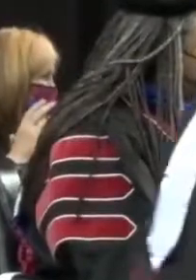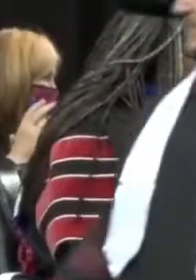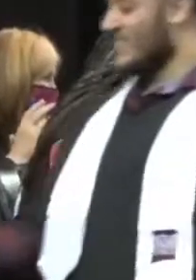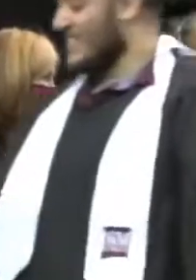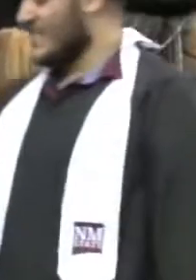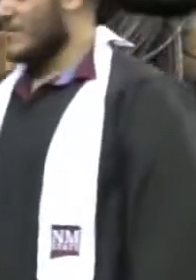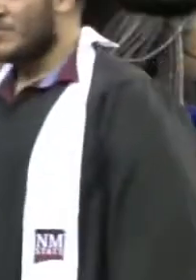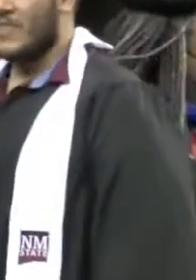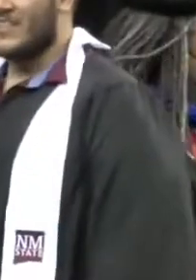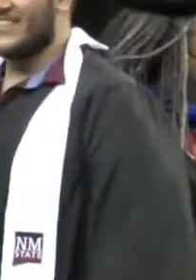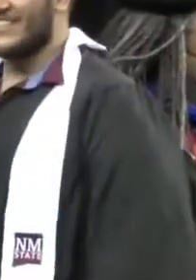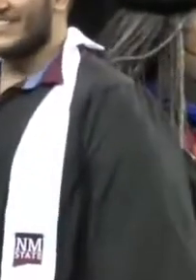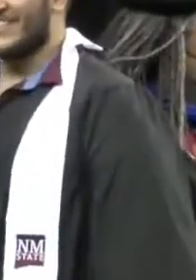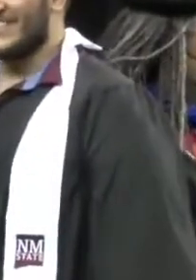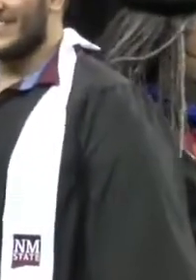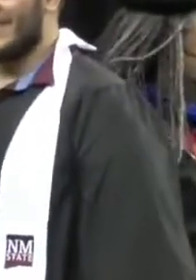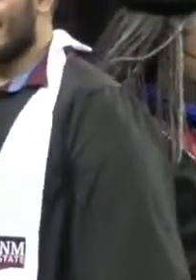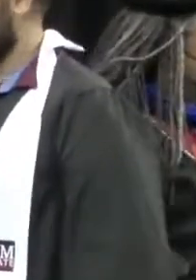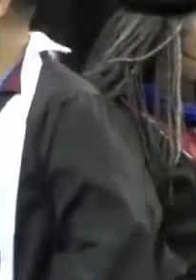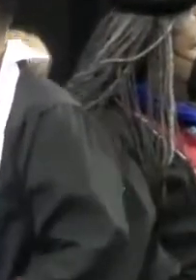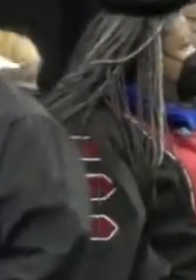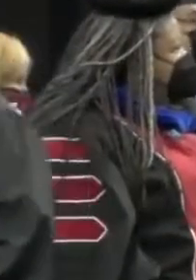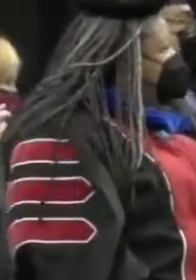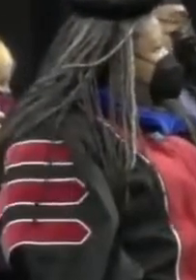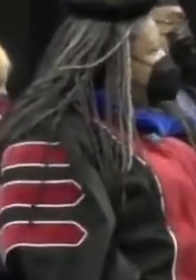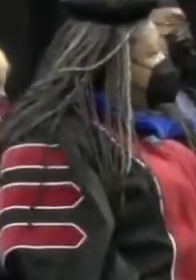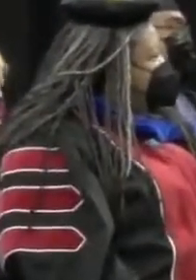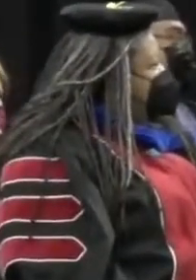Victoria or Victoria?